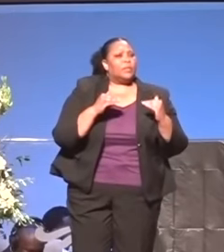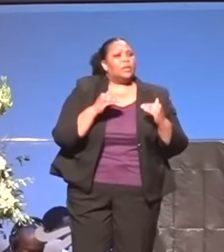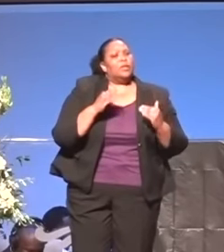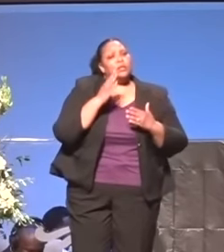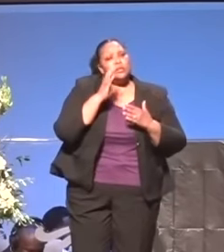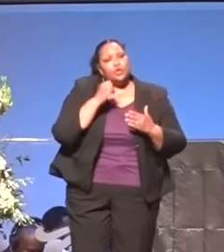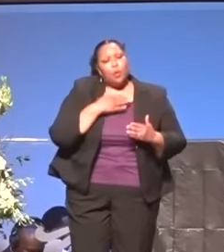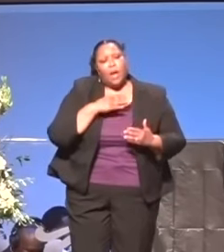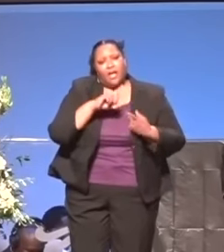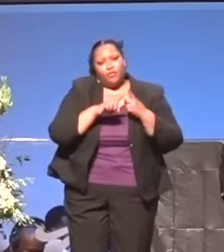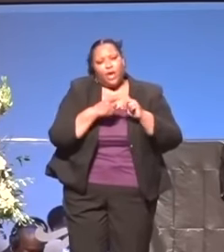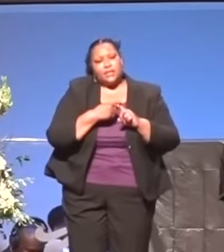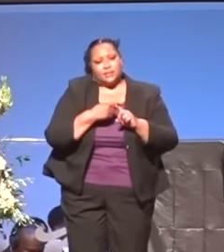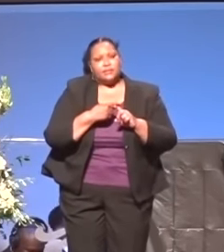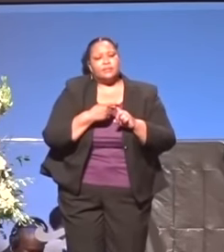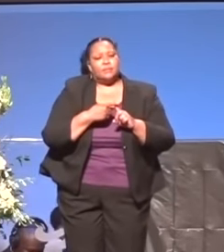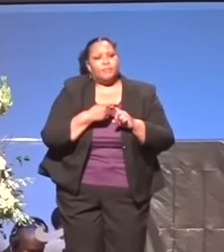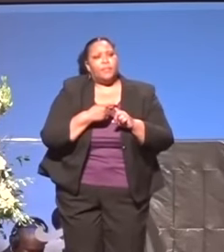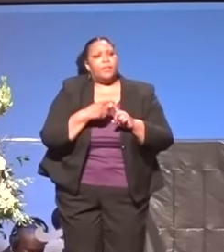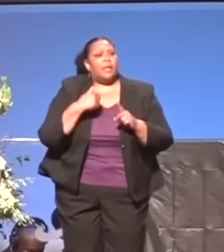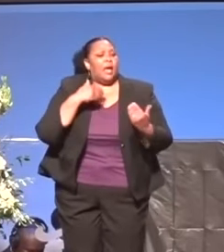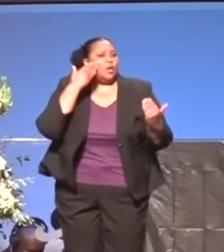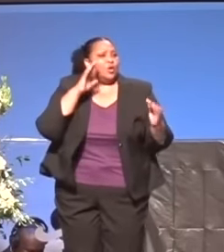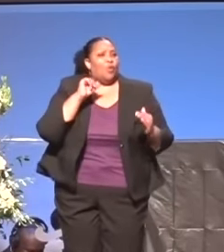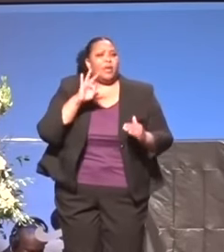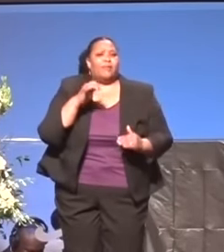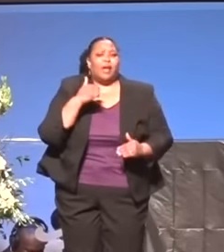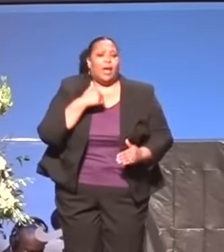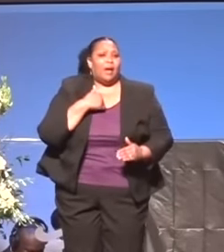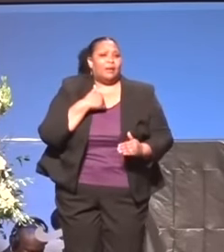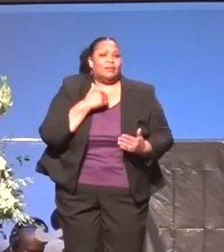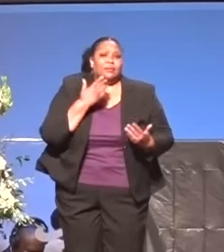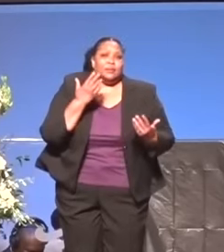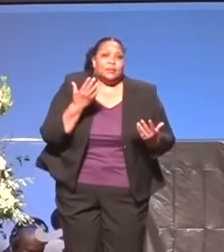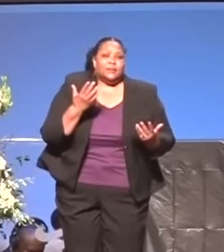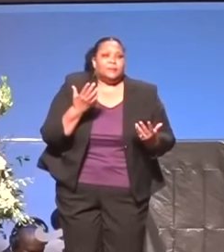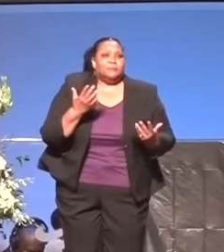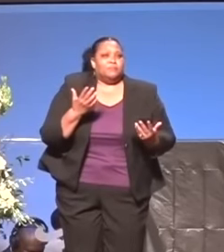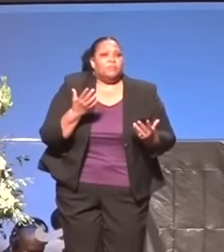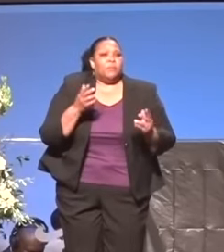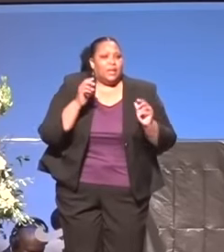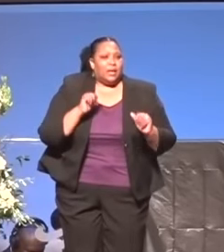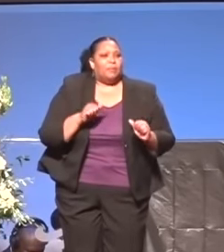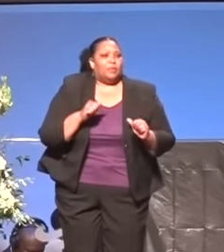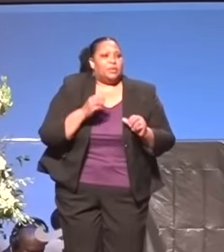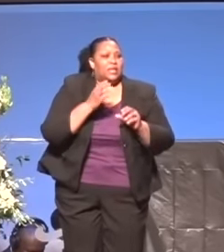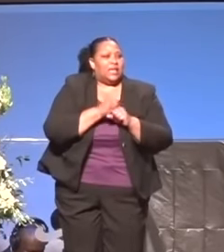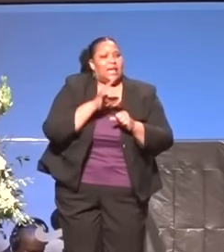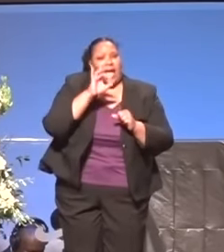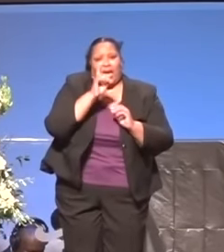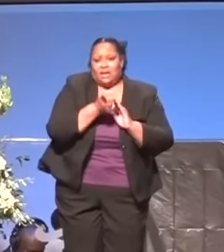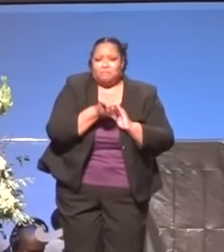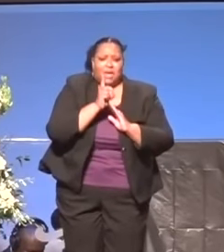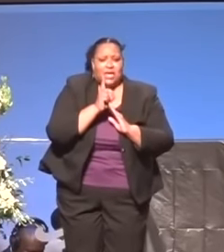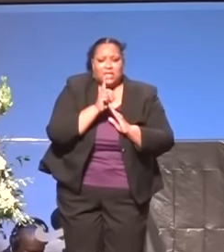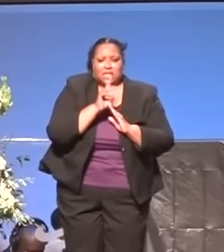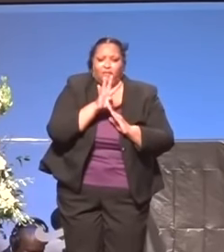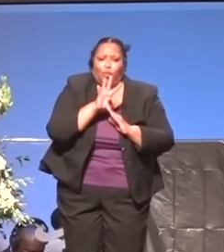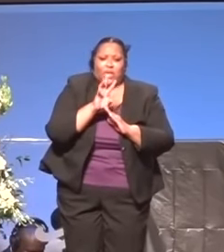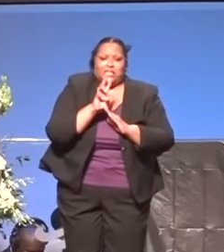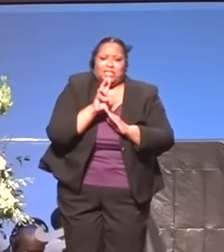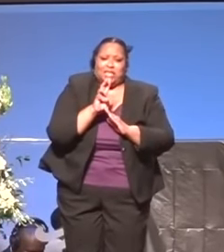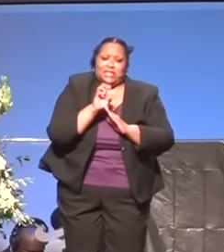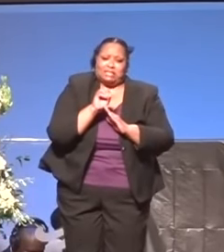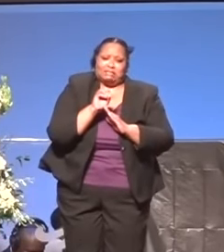So, my friends, I don't know if I'll ever get 8 minutes and 46 seconds, Reverend